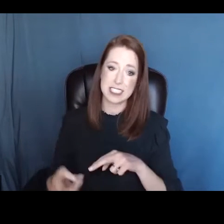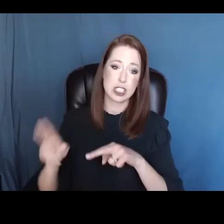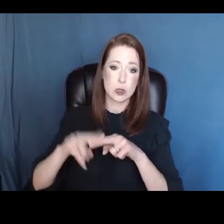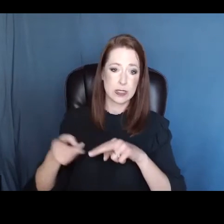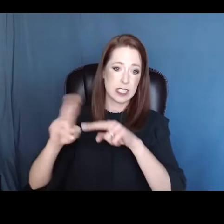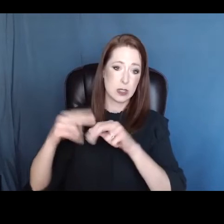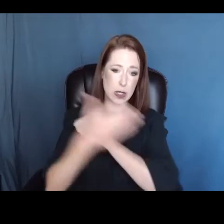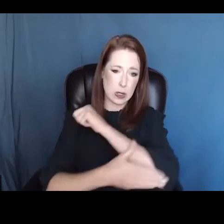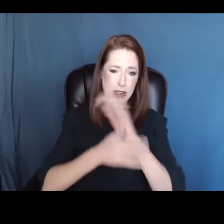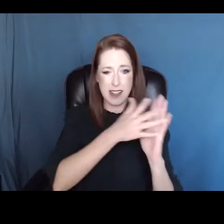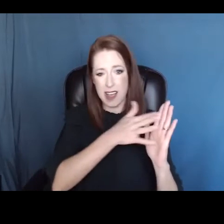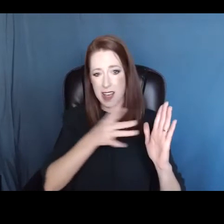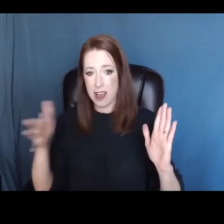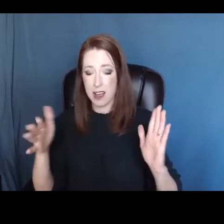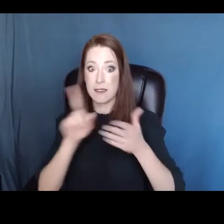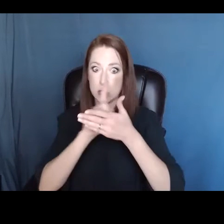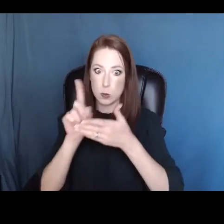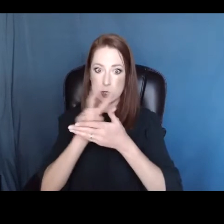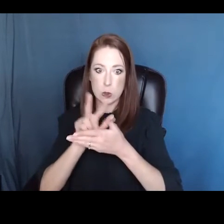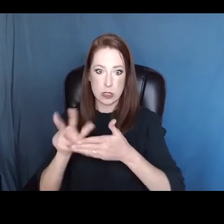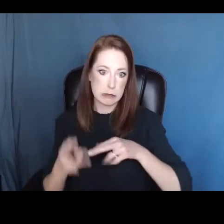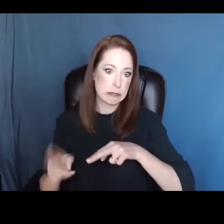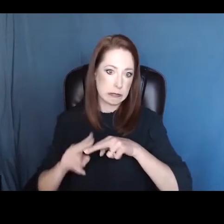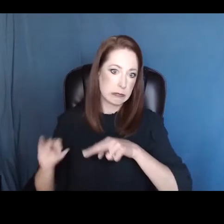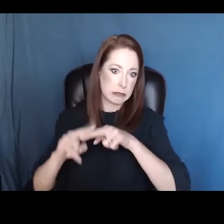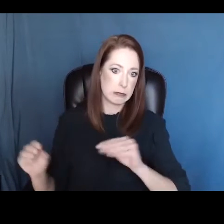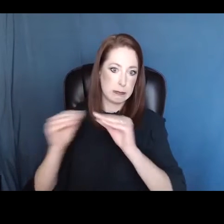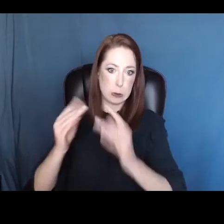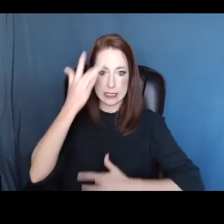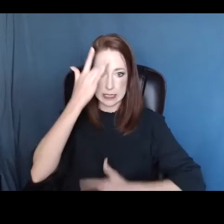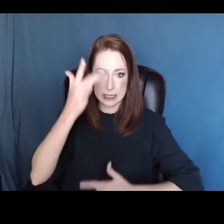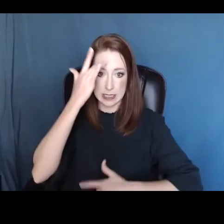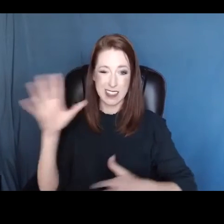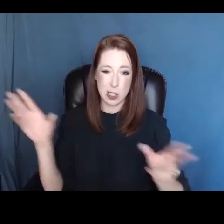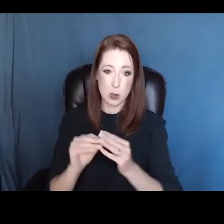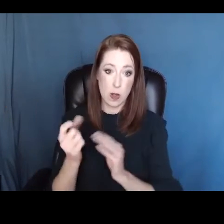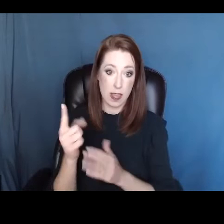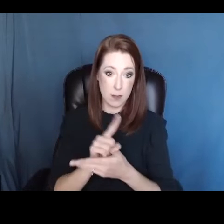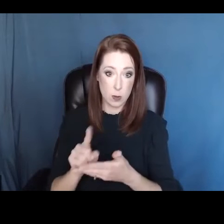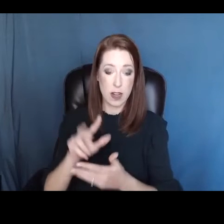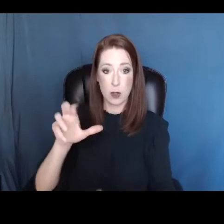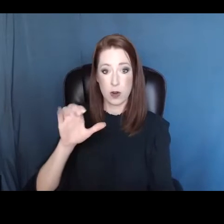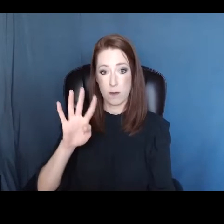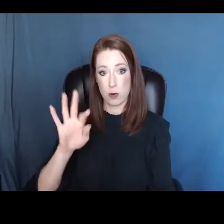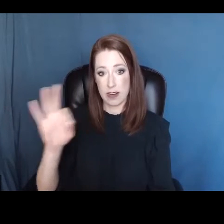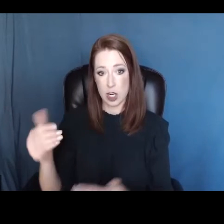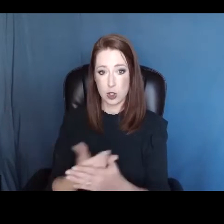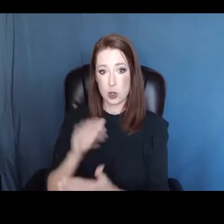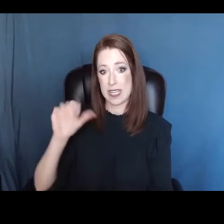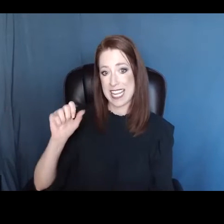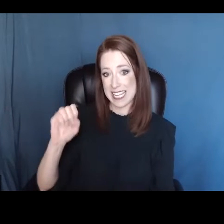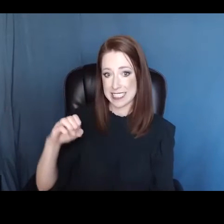steadily over the weeks. Over these 11 weeks, there are a total of 349 new COVID cases in